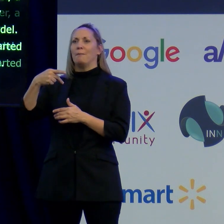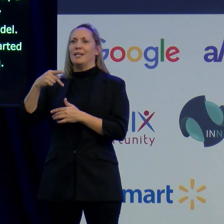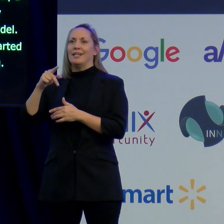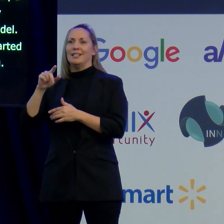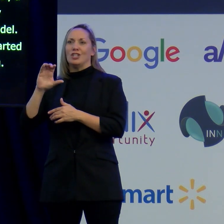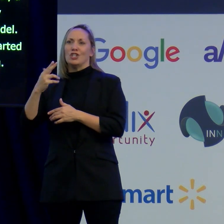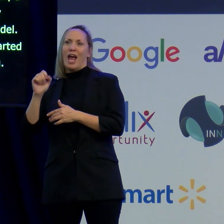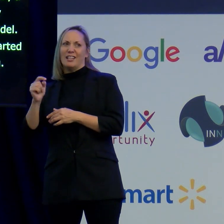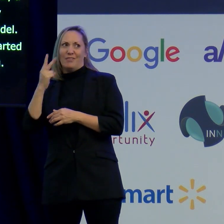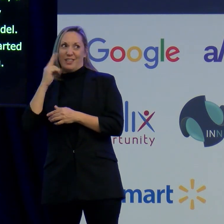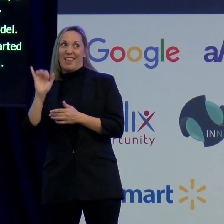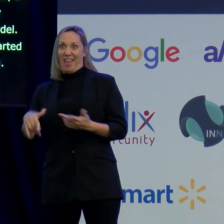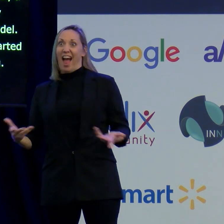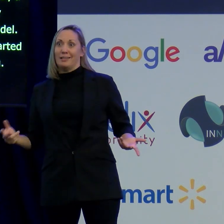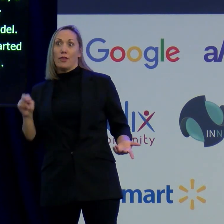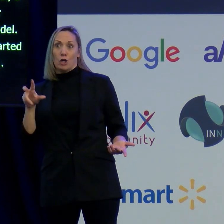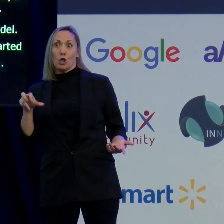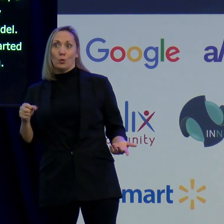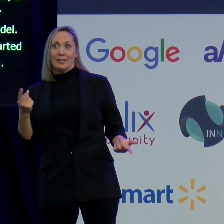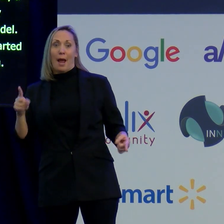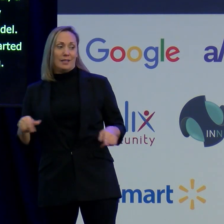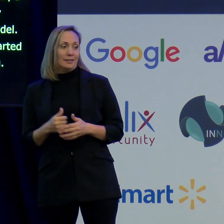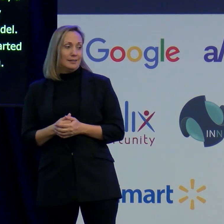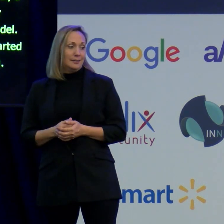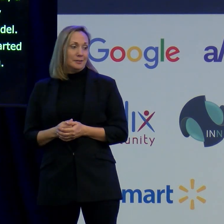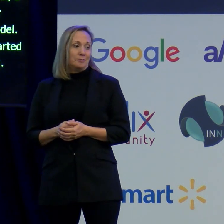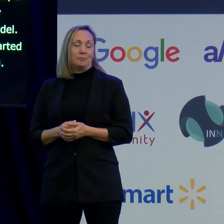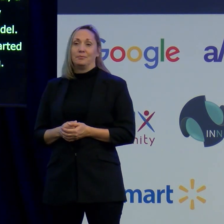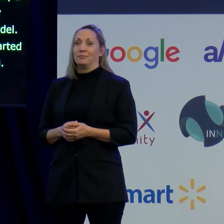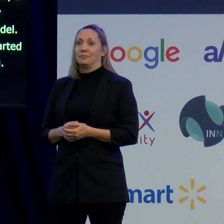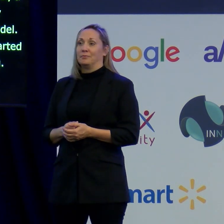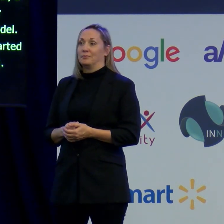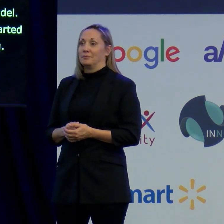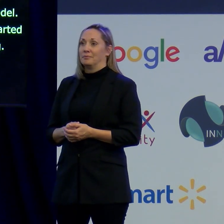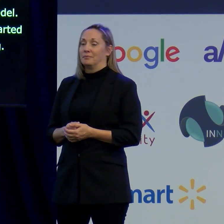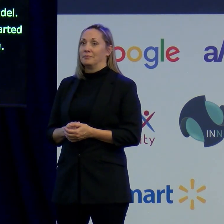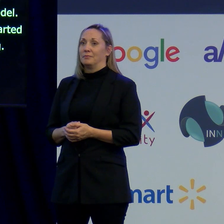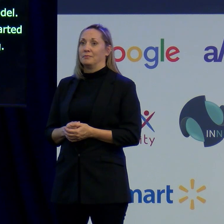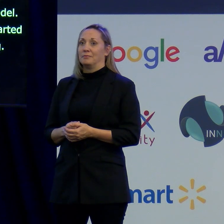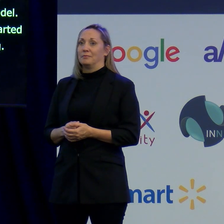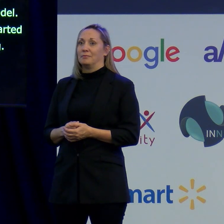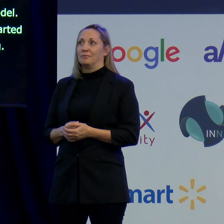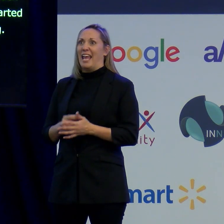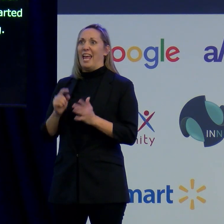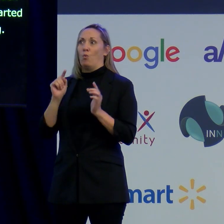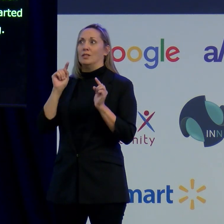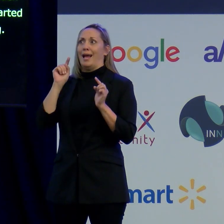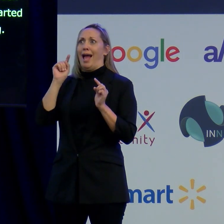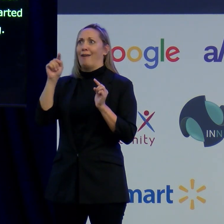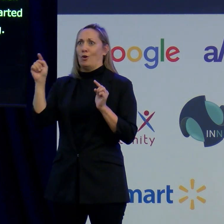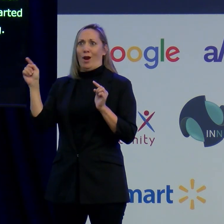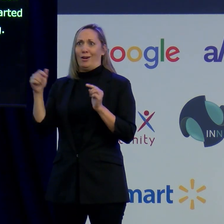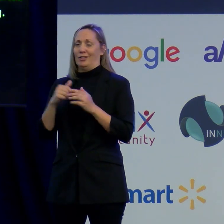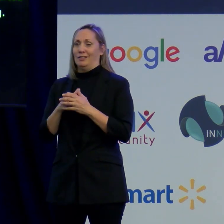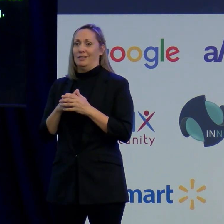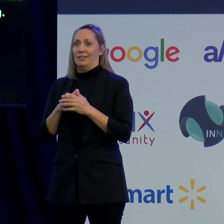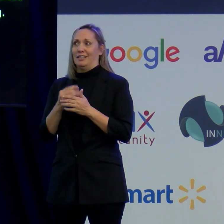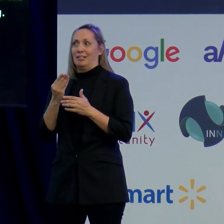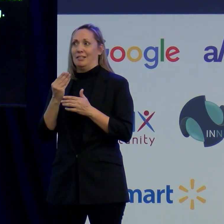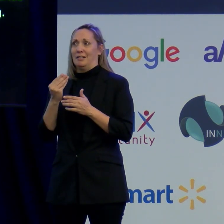Anyone see that in the news? Couple of you? It was everywhere. And I tell you,